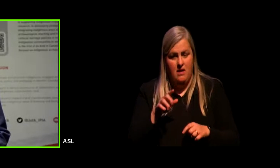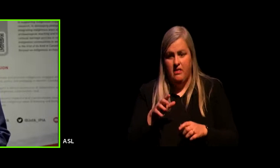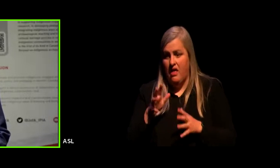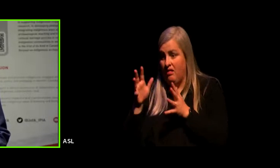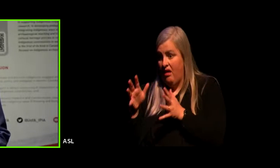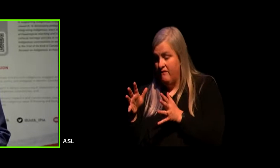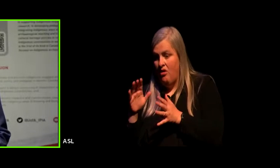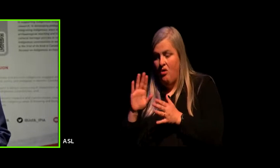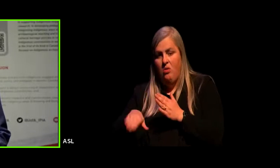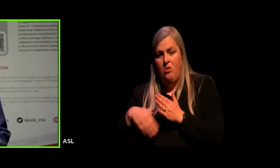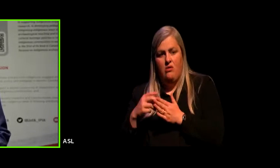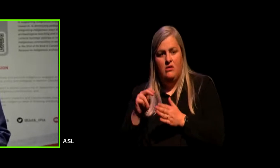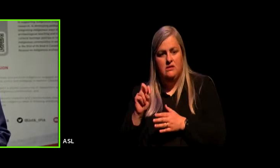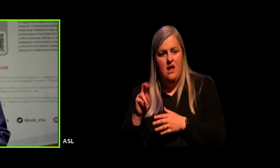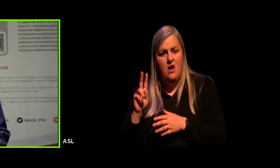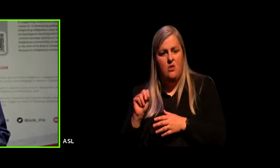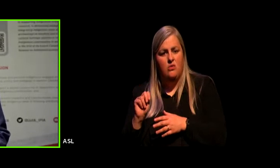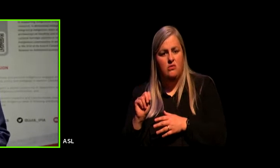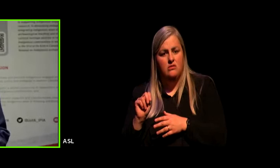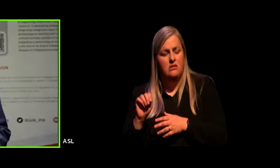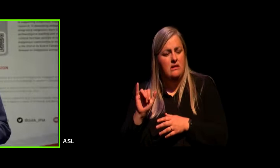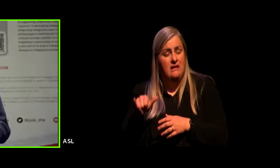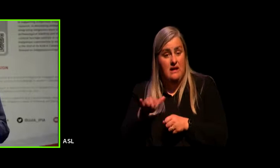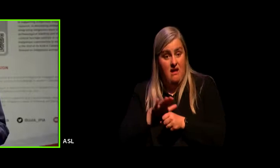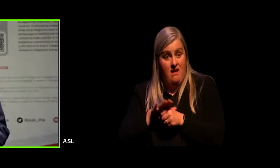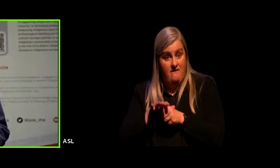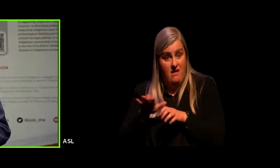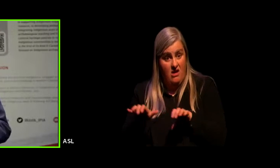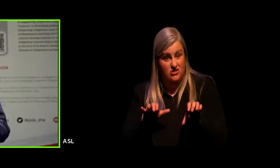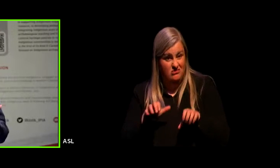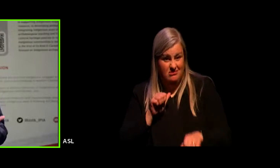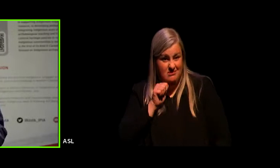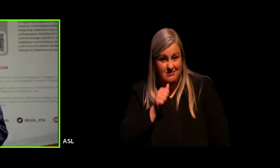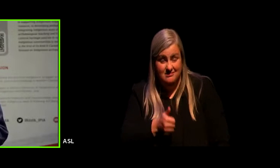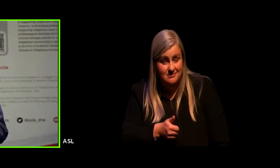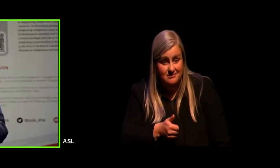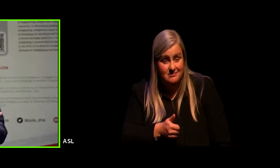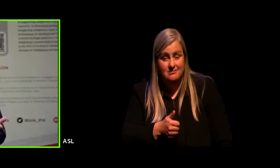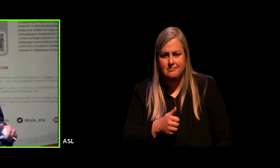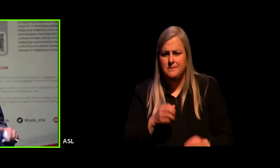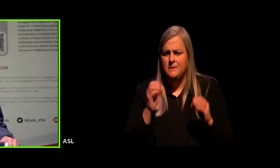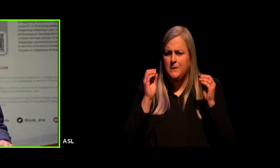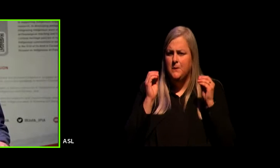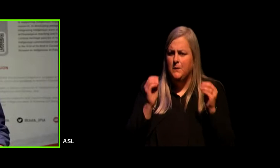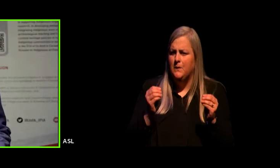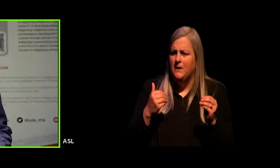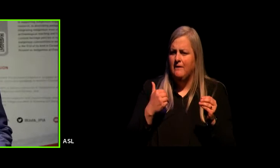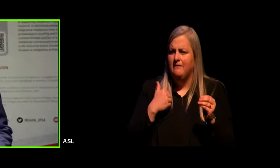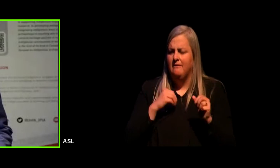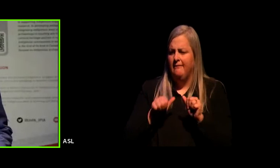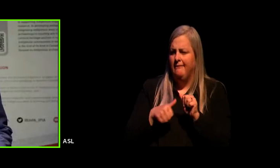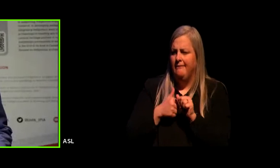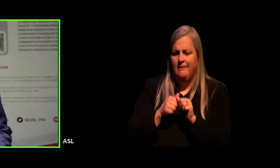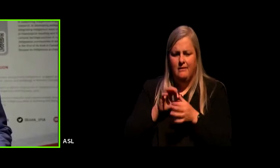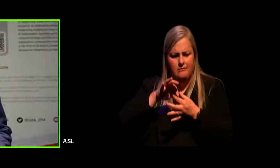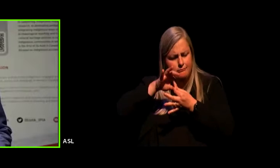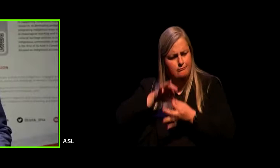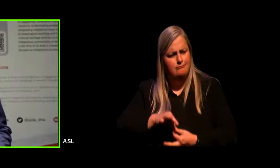And that's not enough action to give you the feeling of connection with the